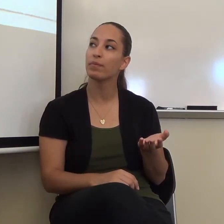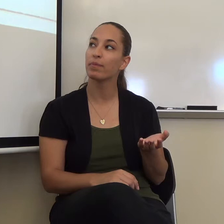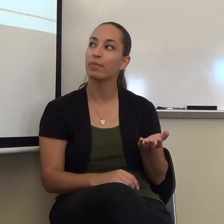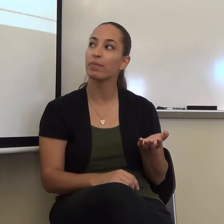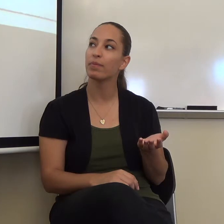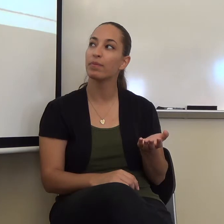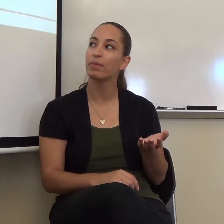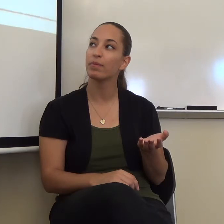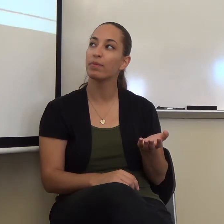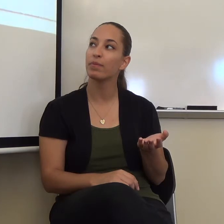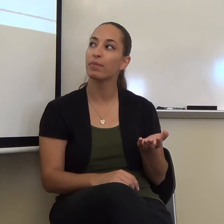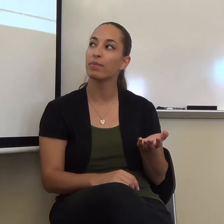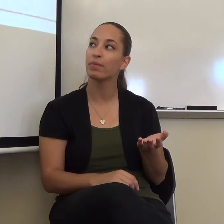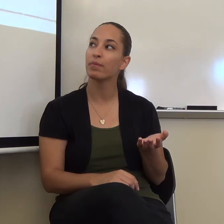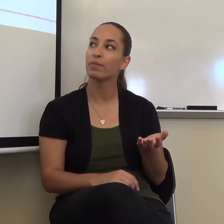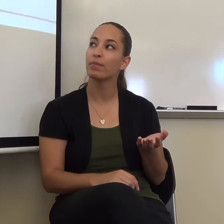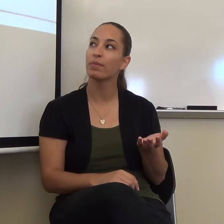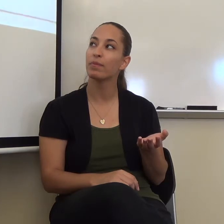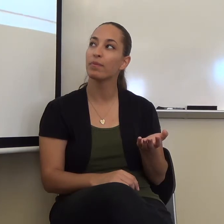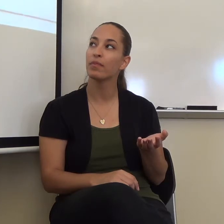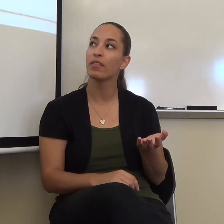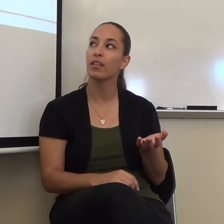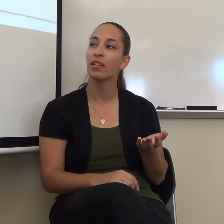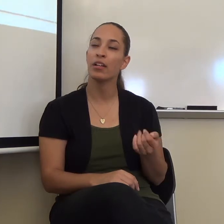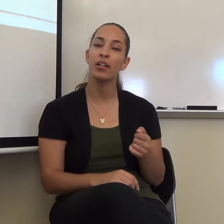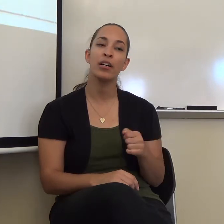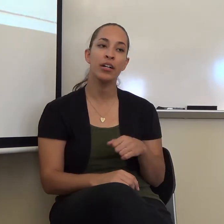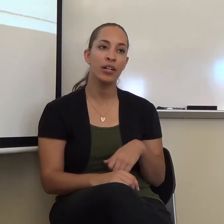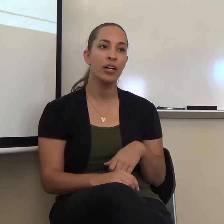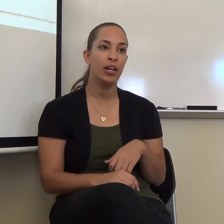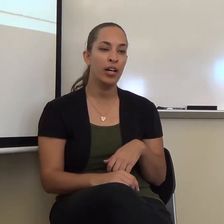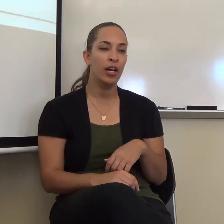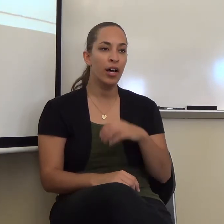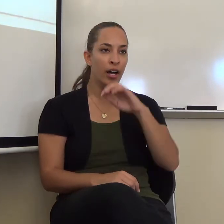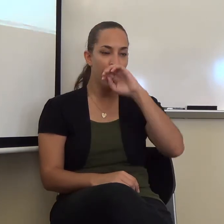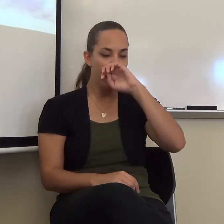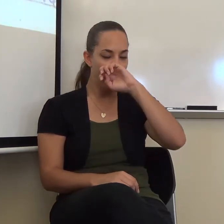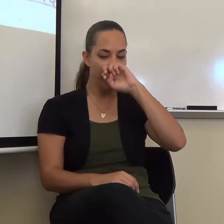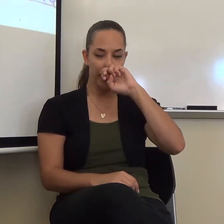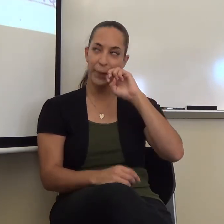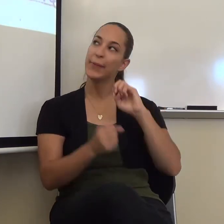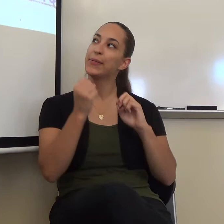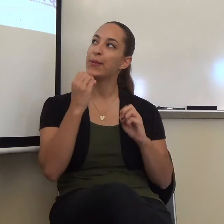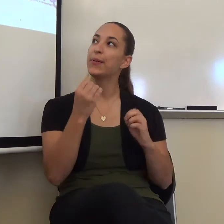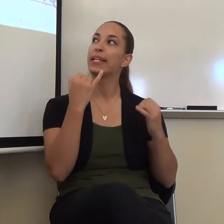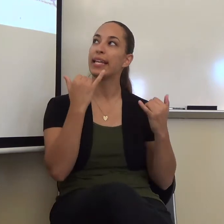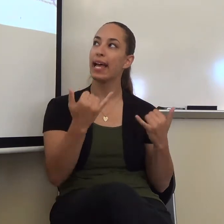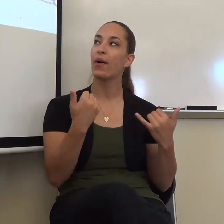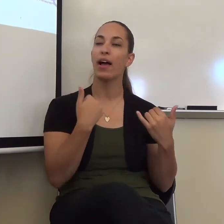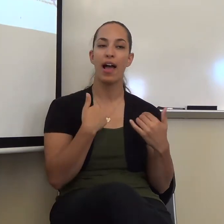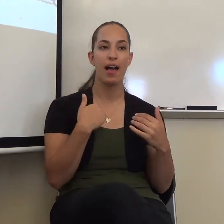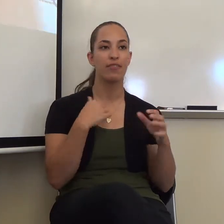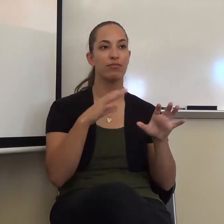Okay, so now that we have that, what are the two, what could you put out here as far